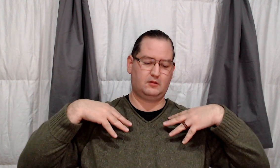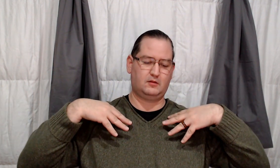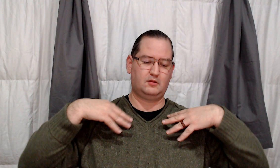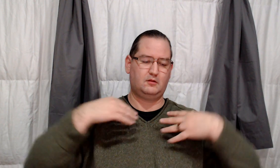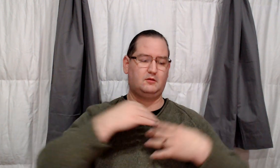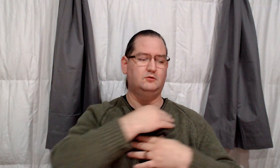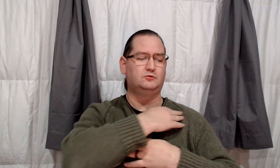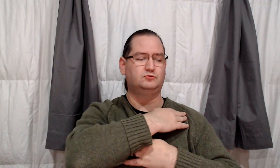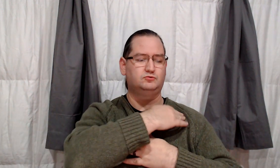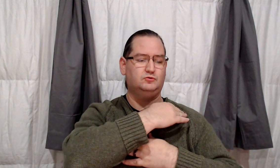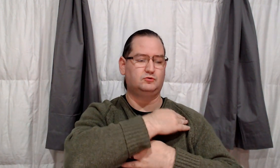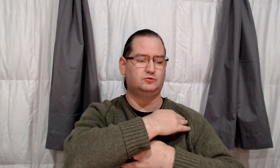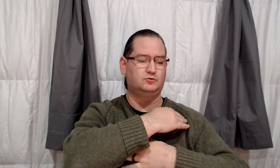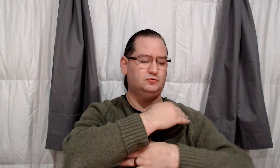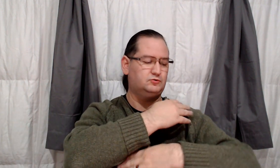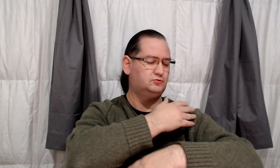into your arms,